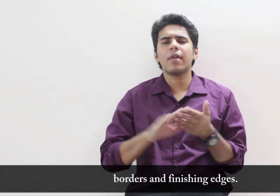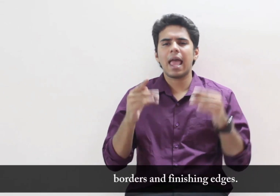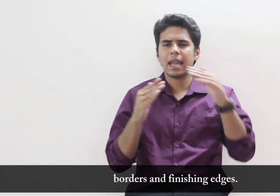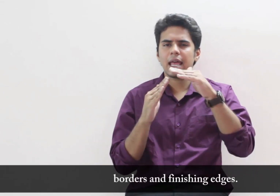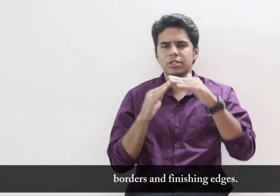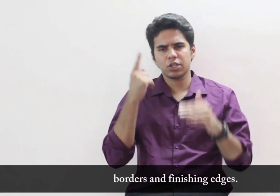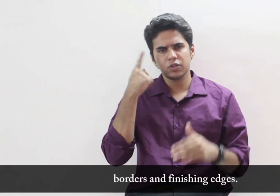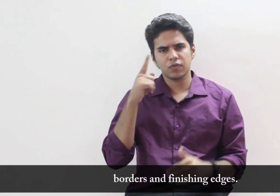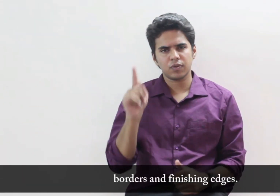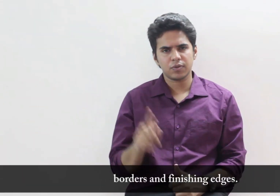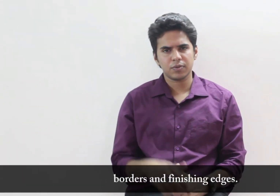edges.